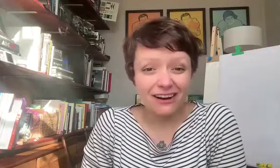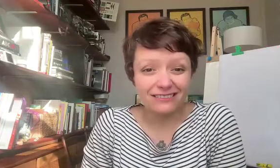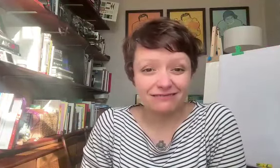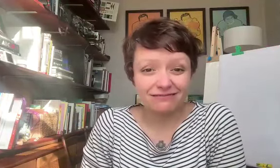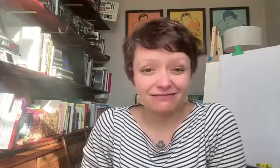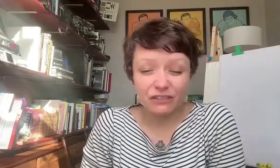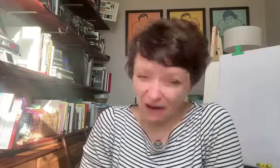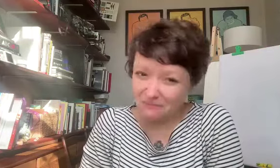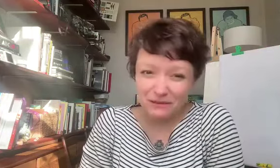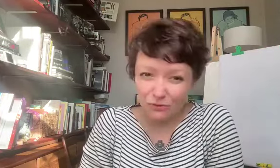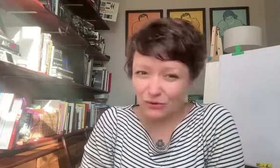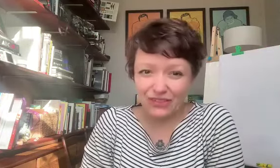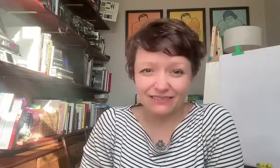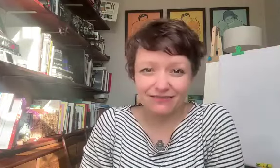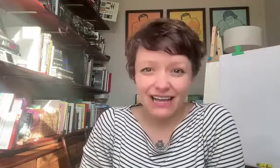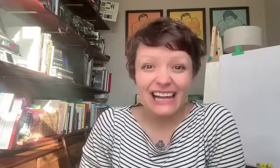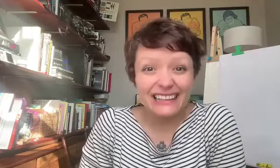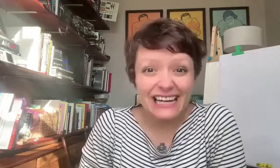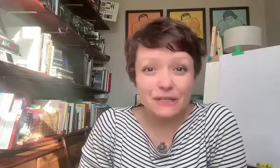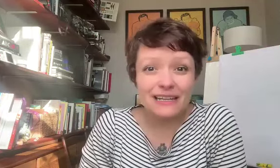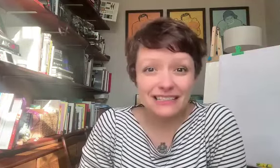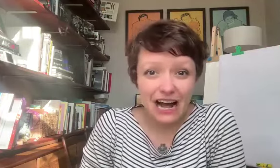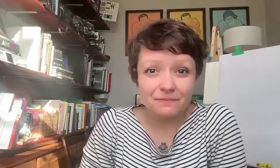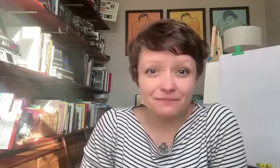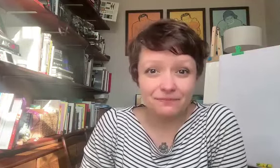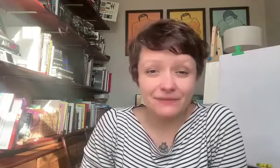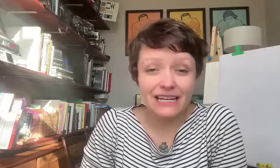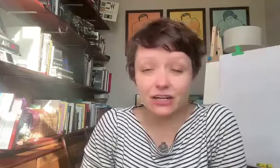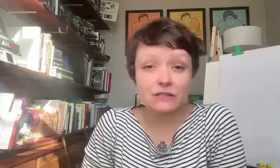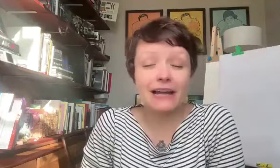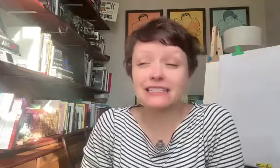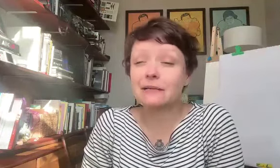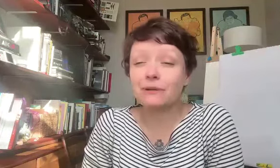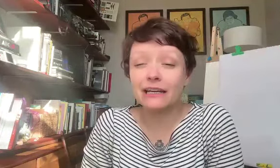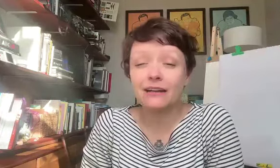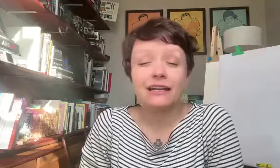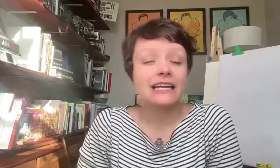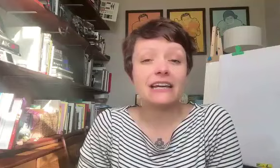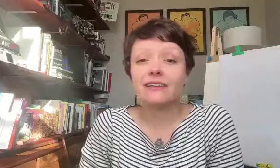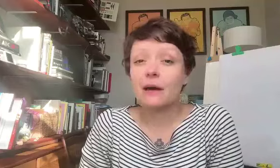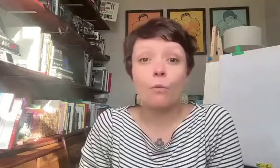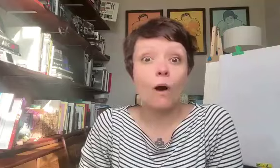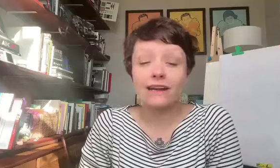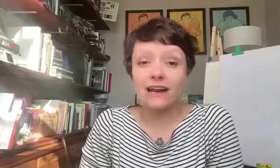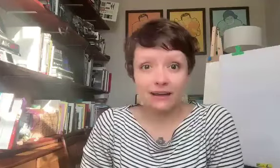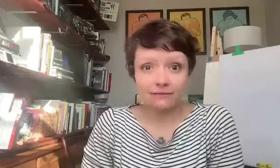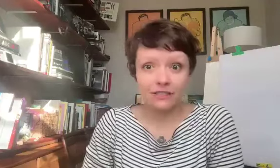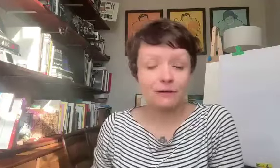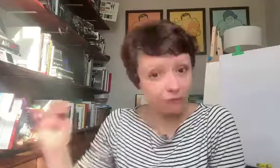heart. They're probably bored with it. Let's mix it up. It starts by simply giving them one day. Just be like,